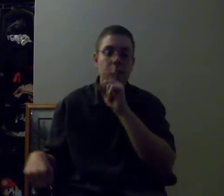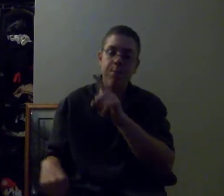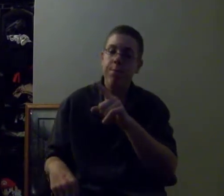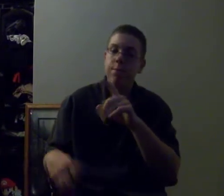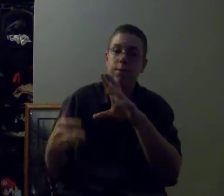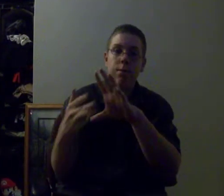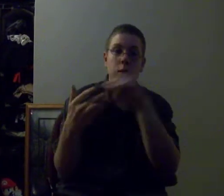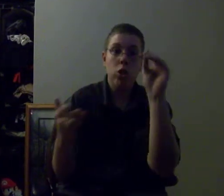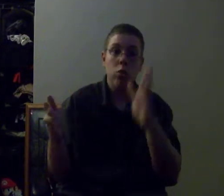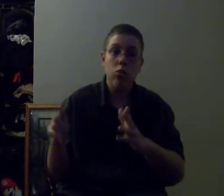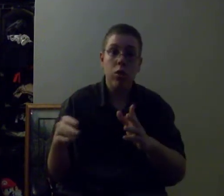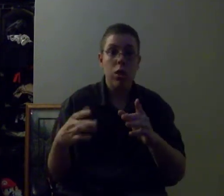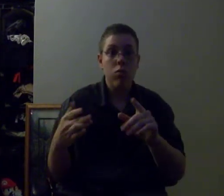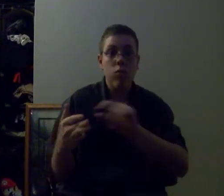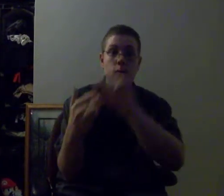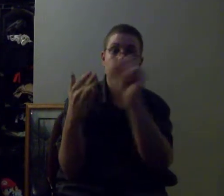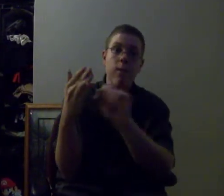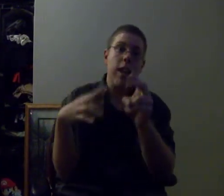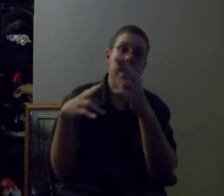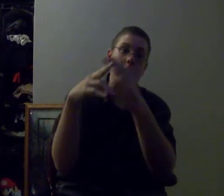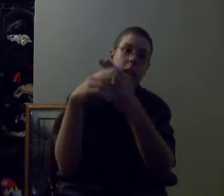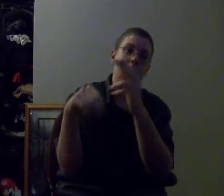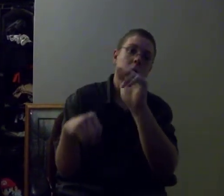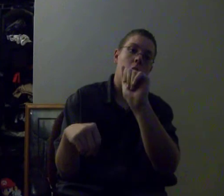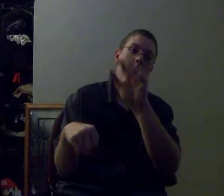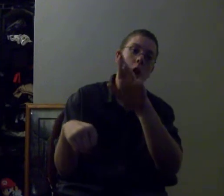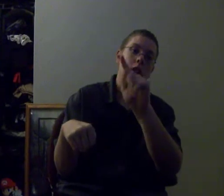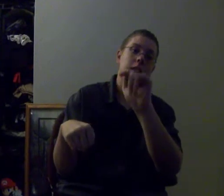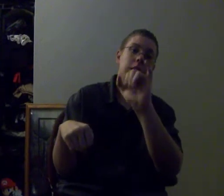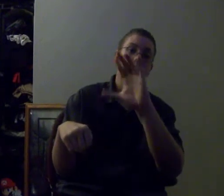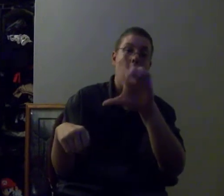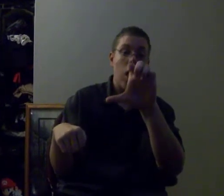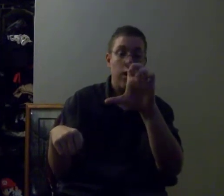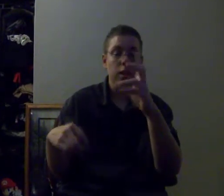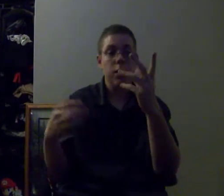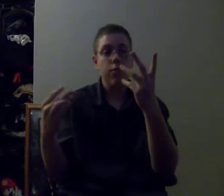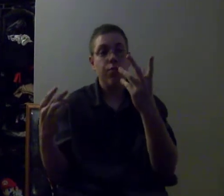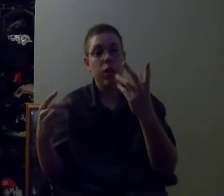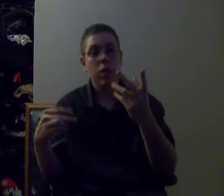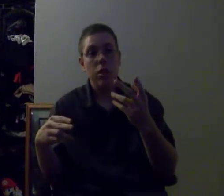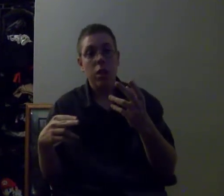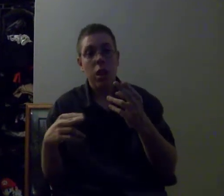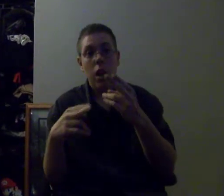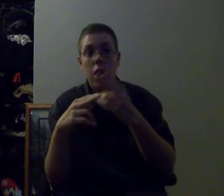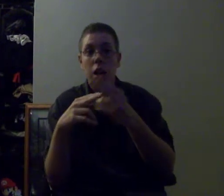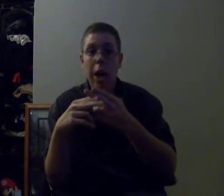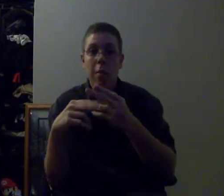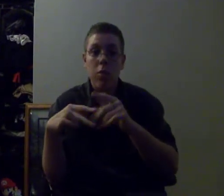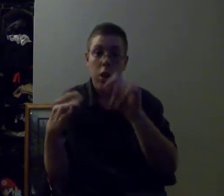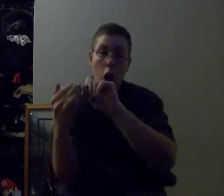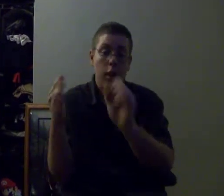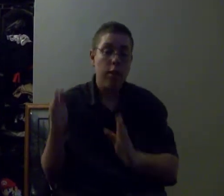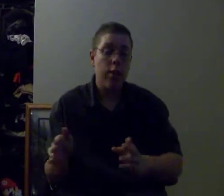name, volume number, other things like that that might be pertinent for other students who would be interested in looking up the same